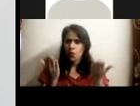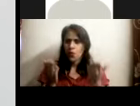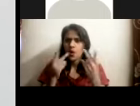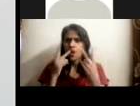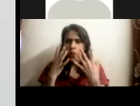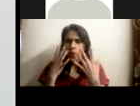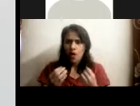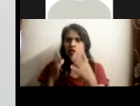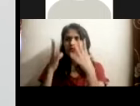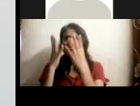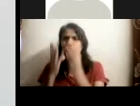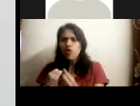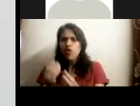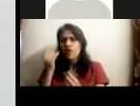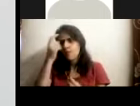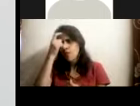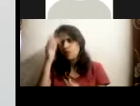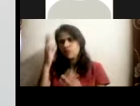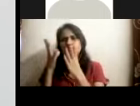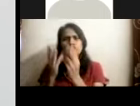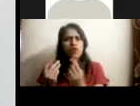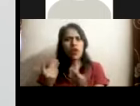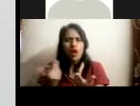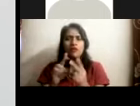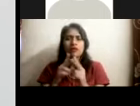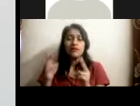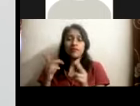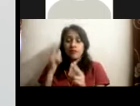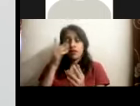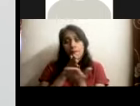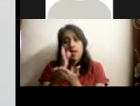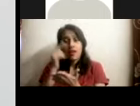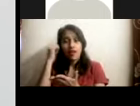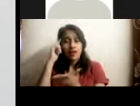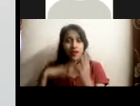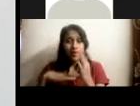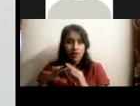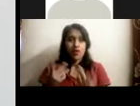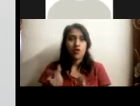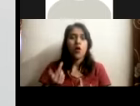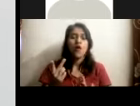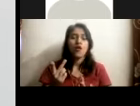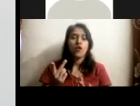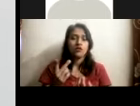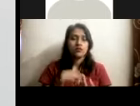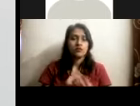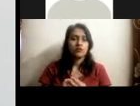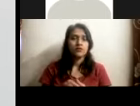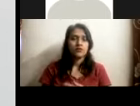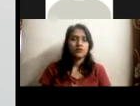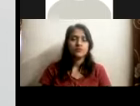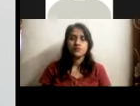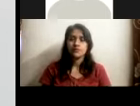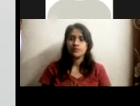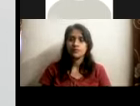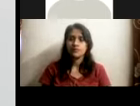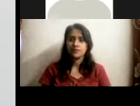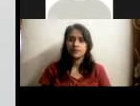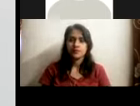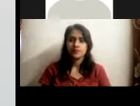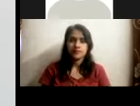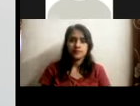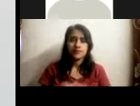practical solution to a certain problem that a community faces, or it's a social audit which basically measures